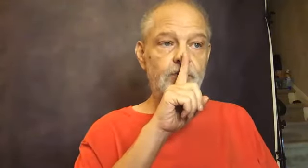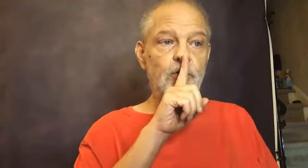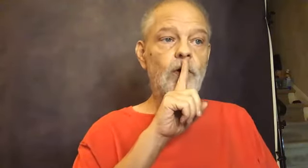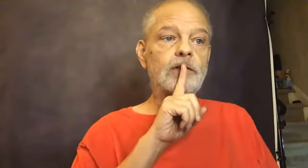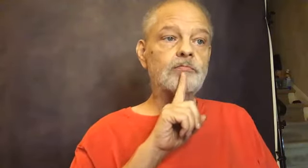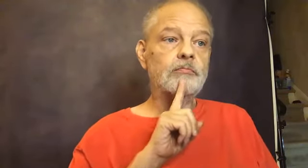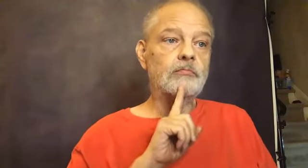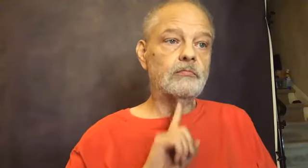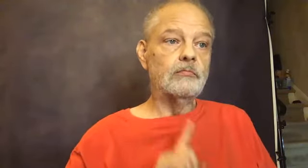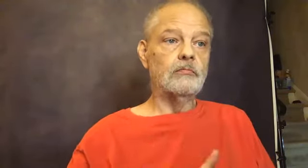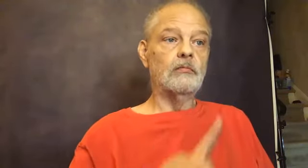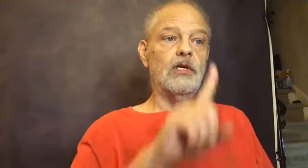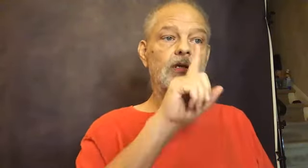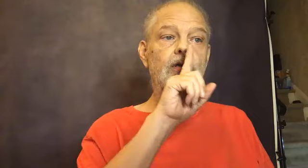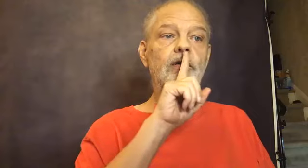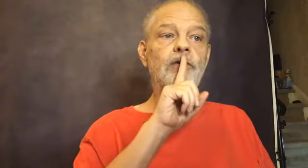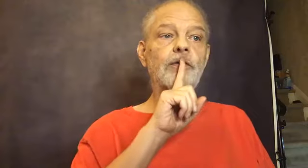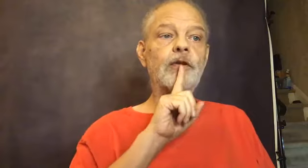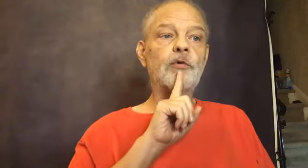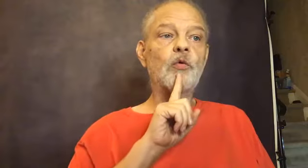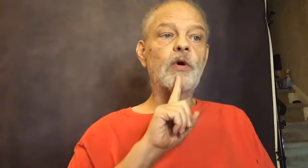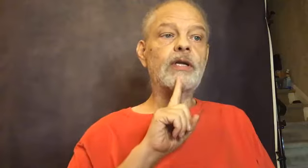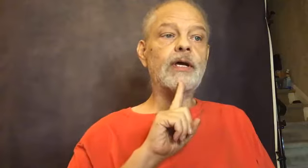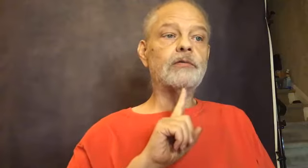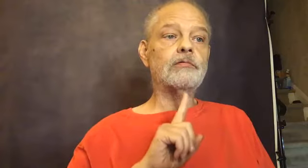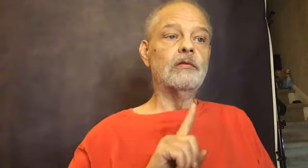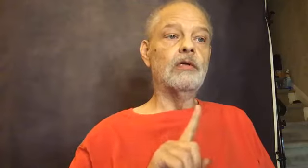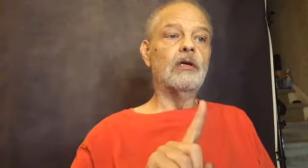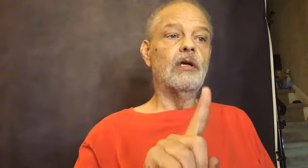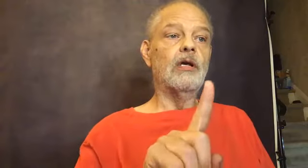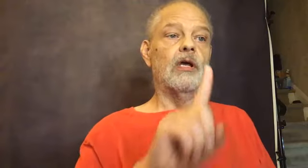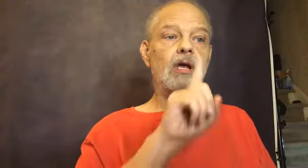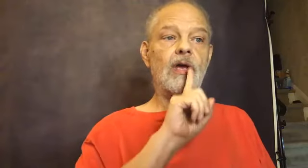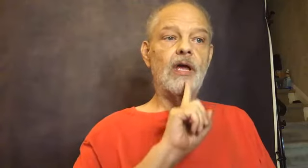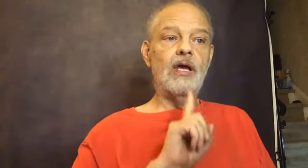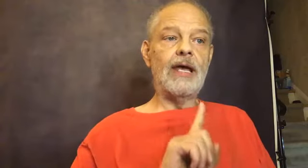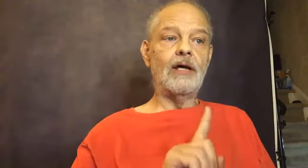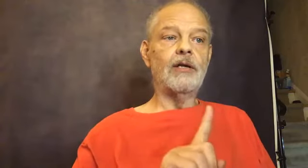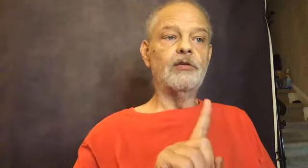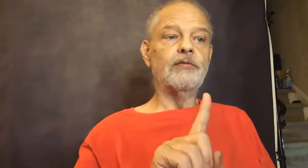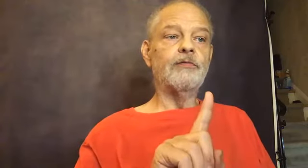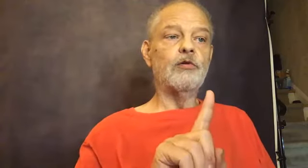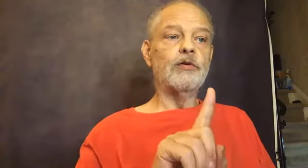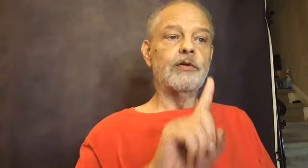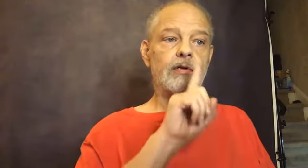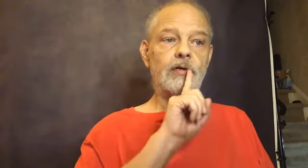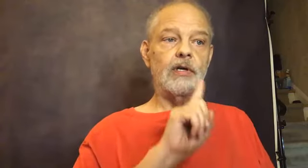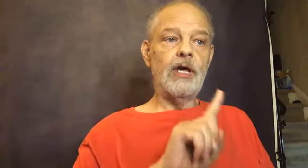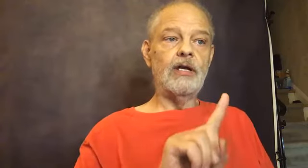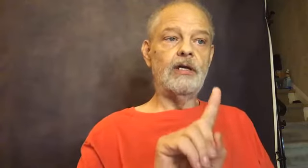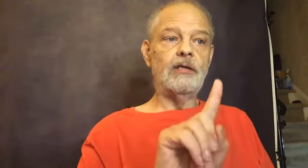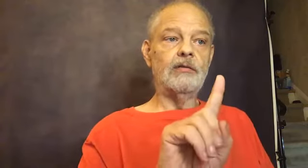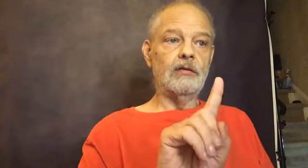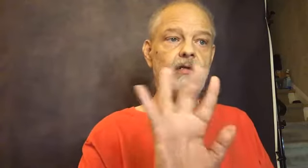number 1. Do the number 1 down and out a little bit forward, and then you